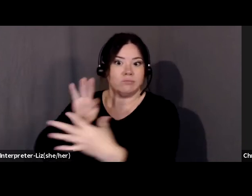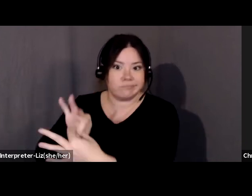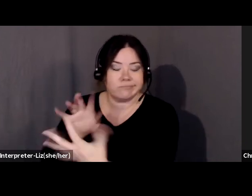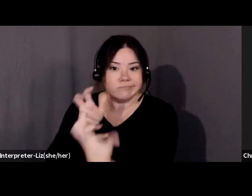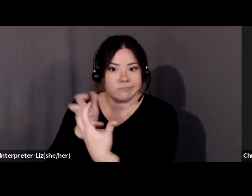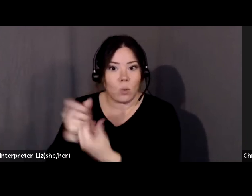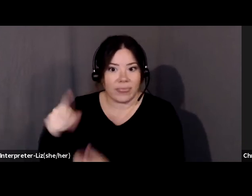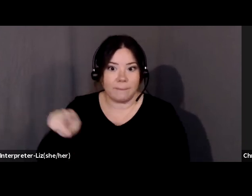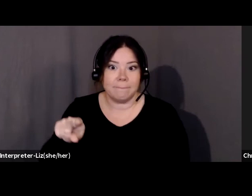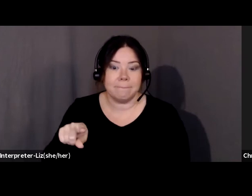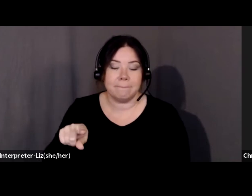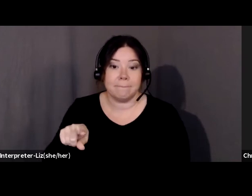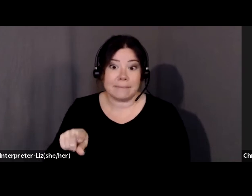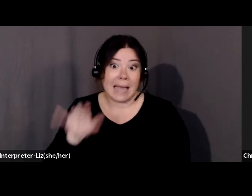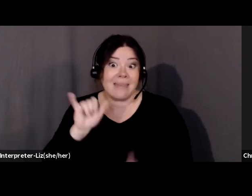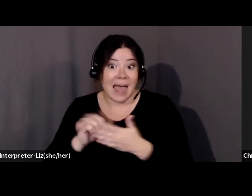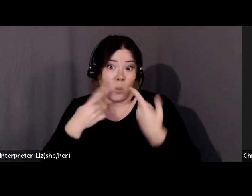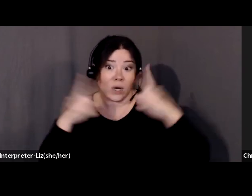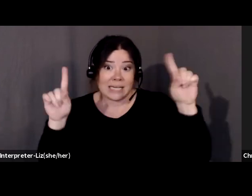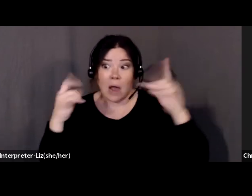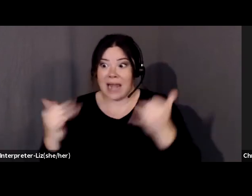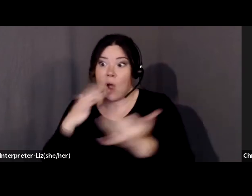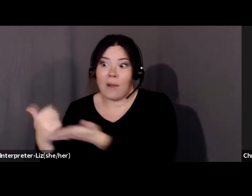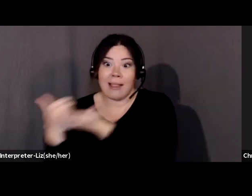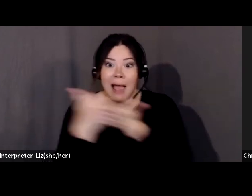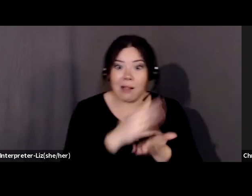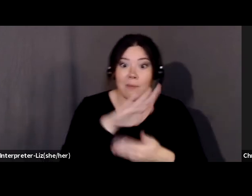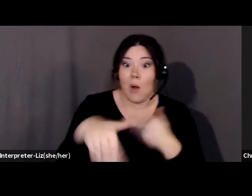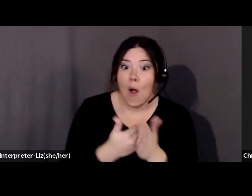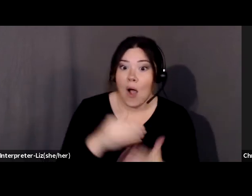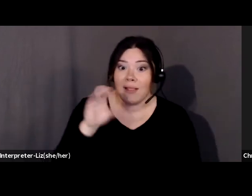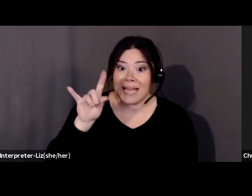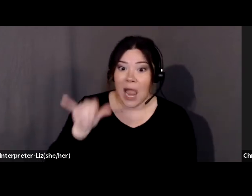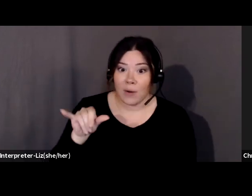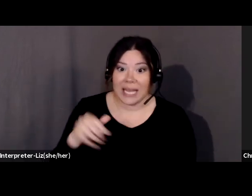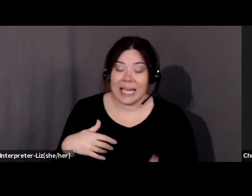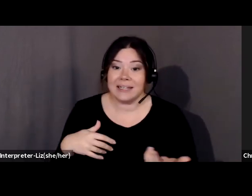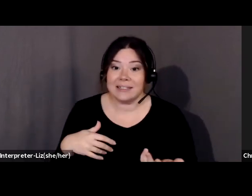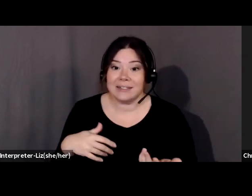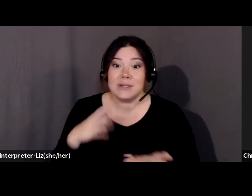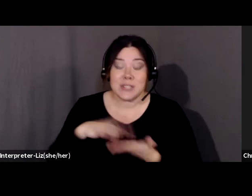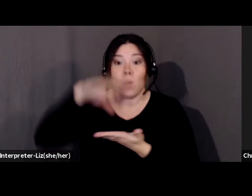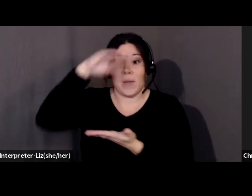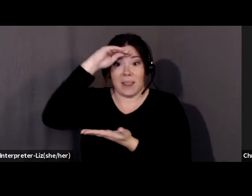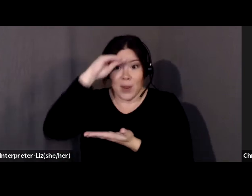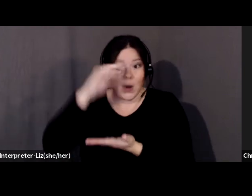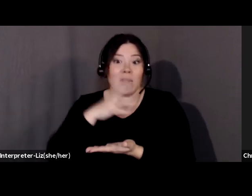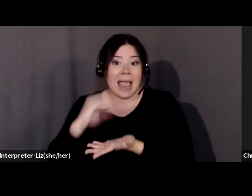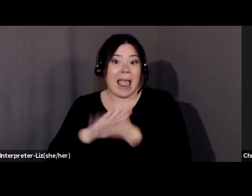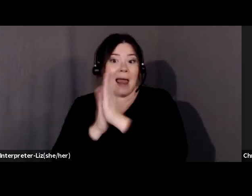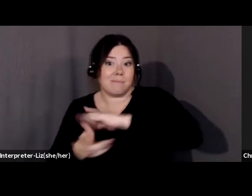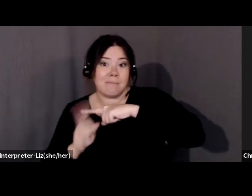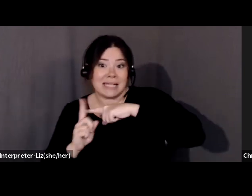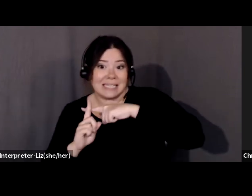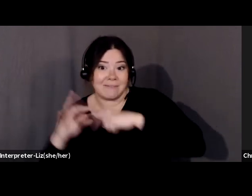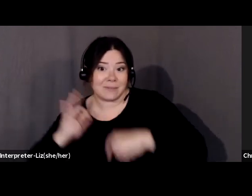going to serve every one of our counties. So even though, there's lessons that we learned, it all turned out for the positive.